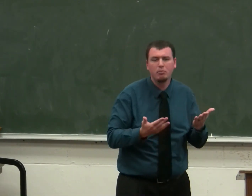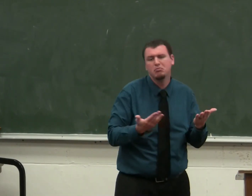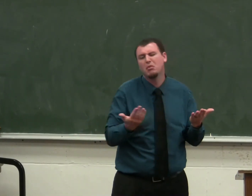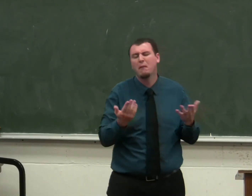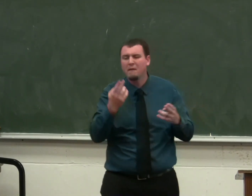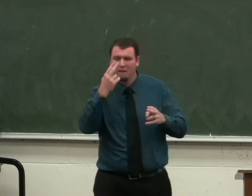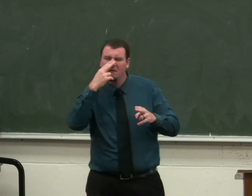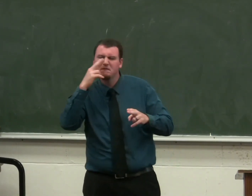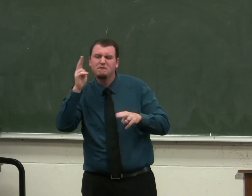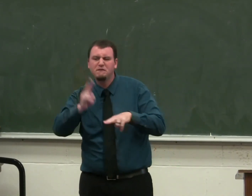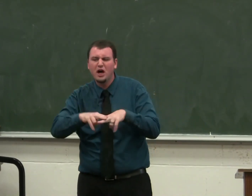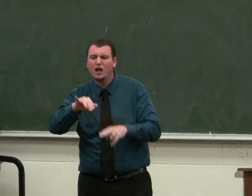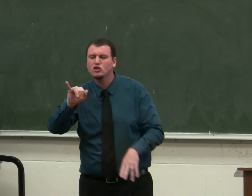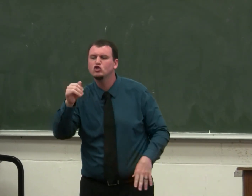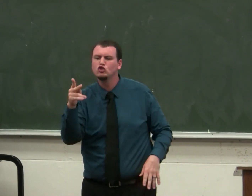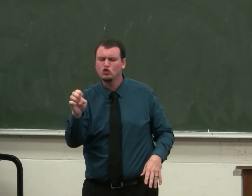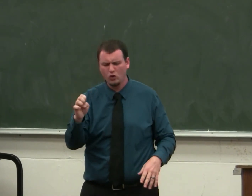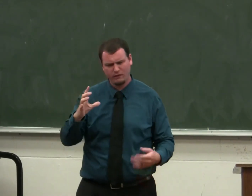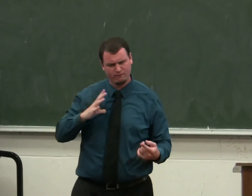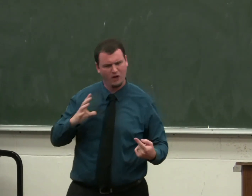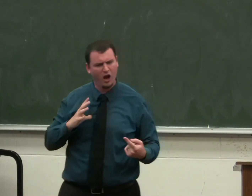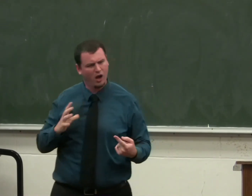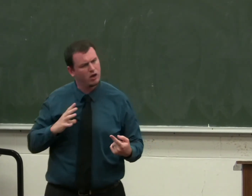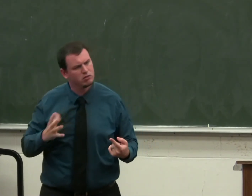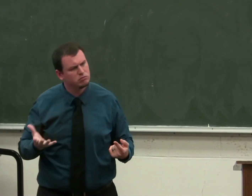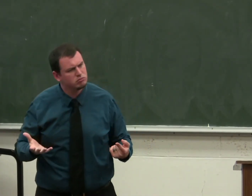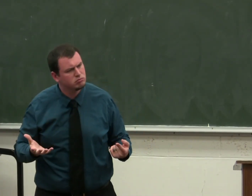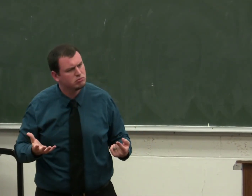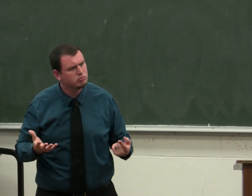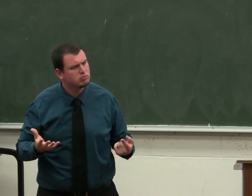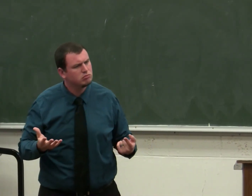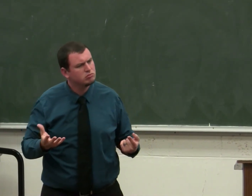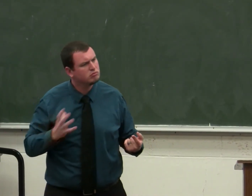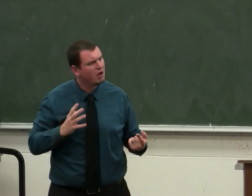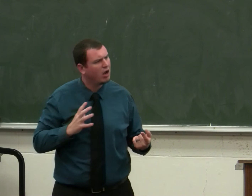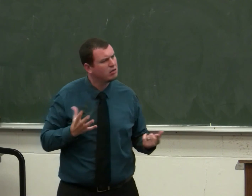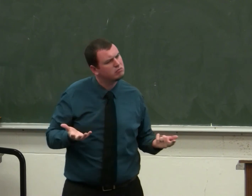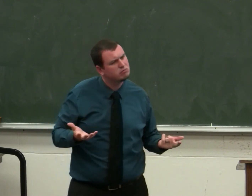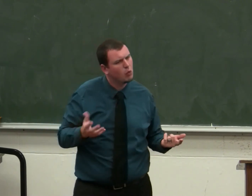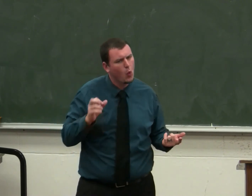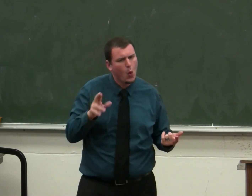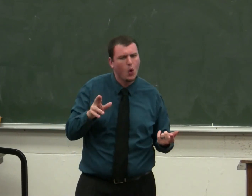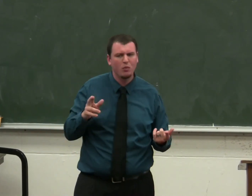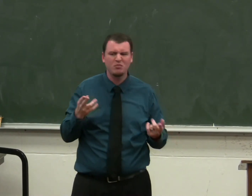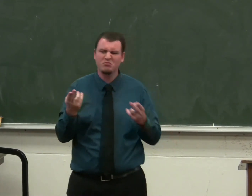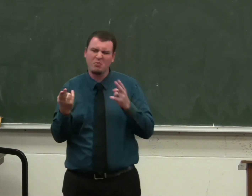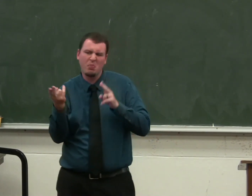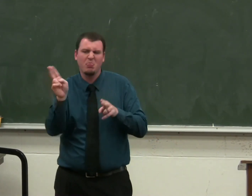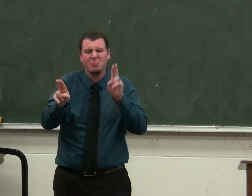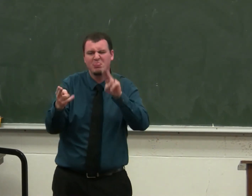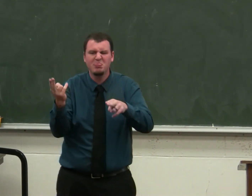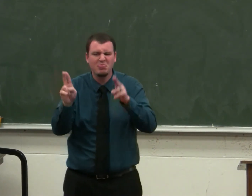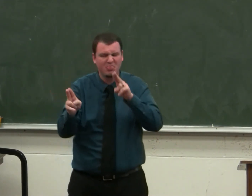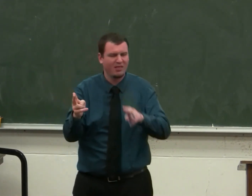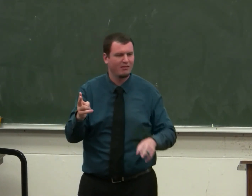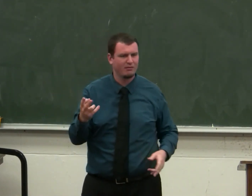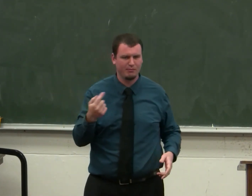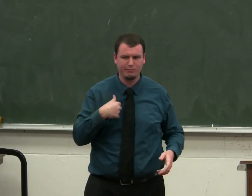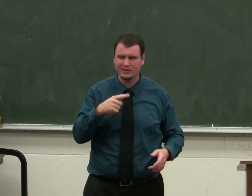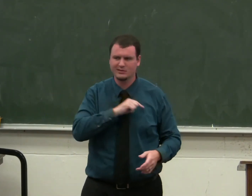encouraged after you say something. Maybe sometimes you tell a funny joke, that's fine. Or, you know, kind of